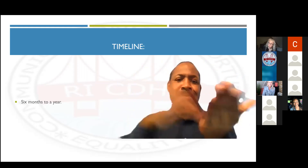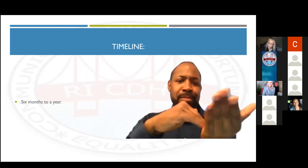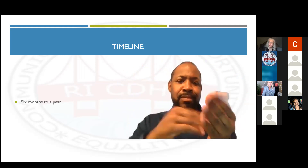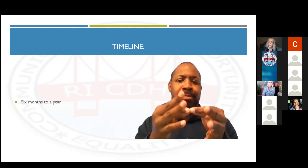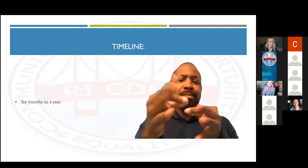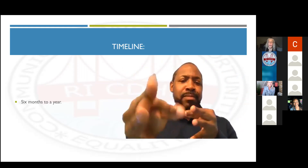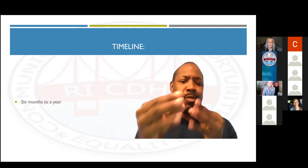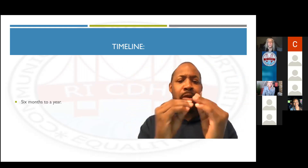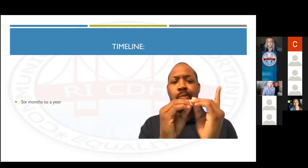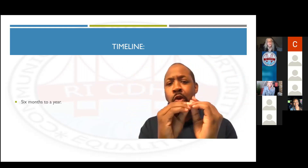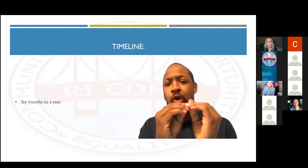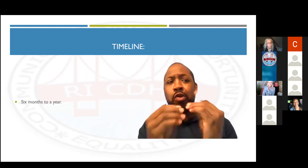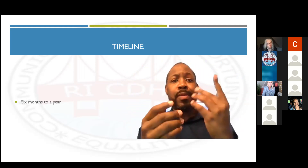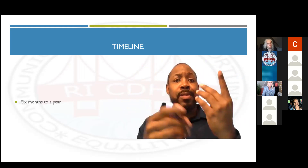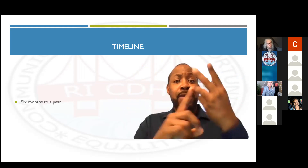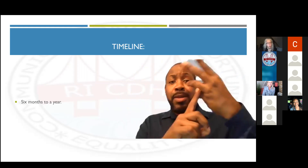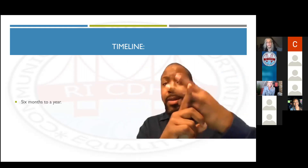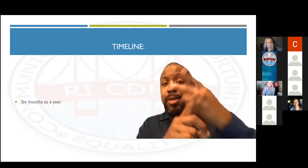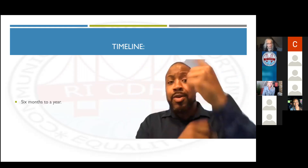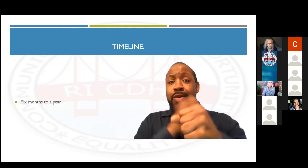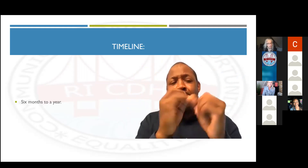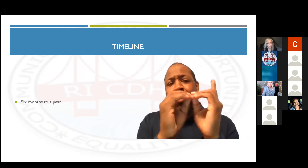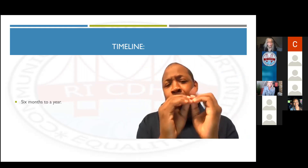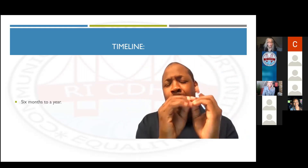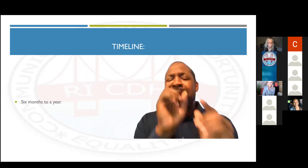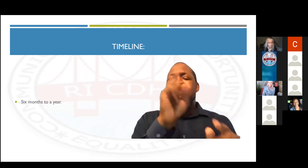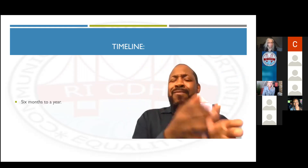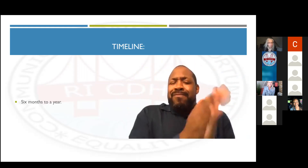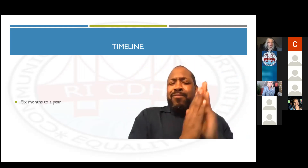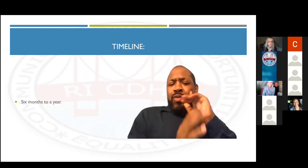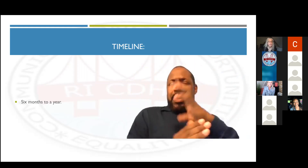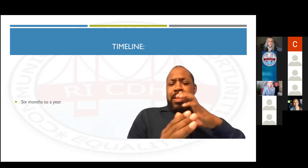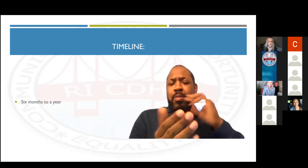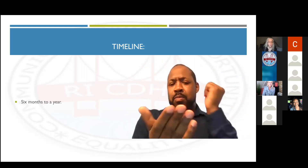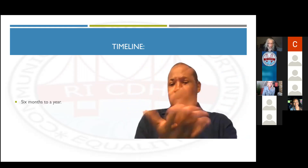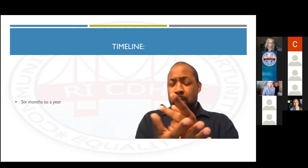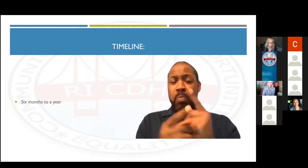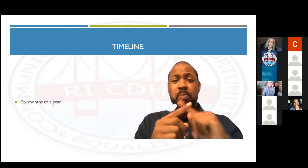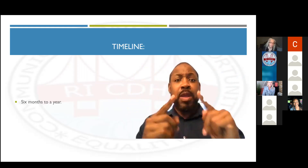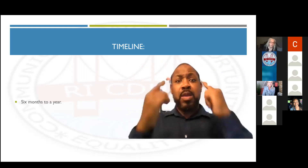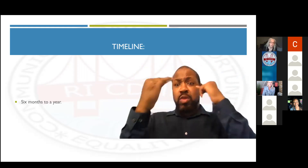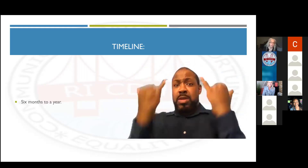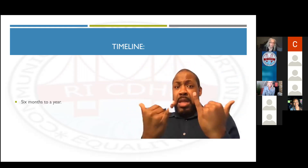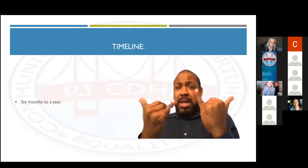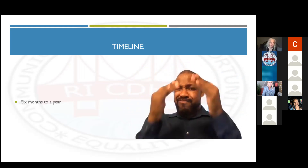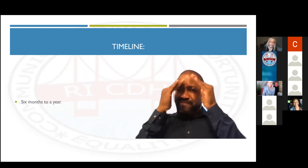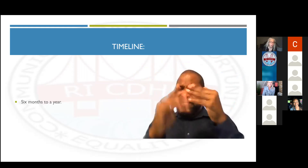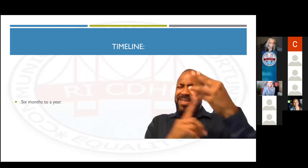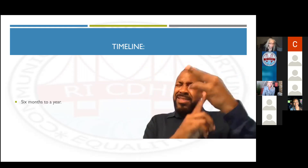so, you could ask to be reapproved or extended for a longer period, another 6 months to a year, and that could be